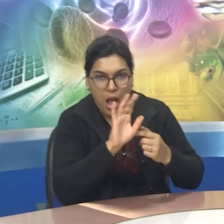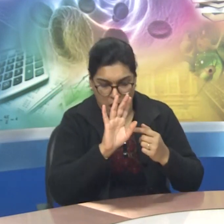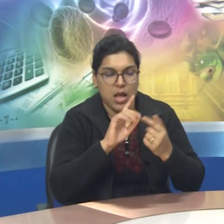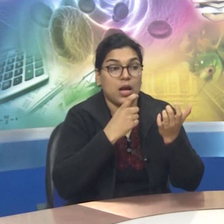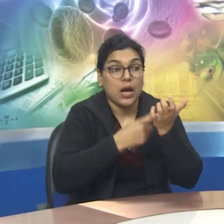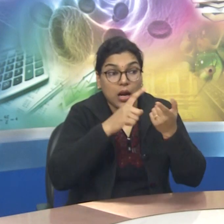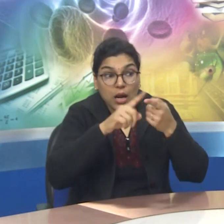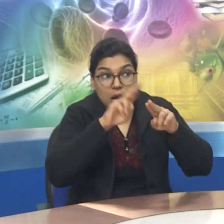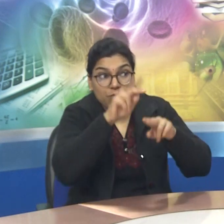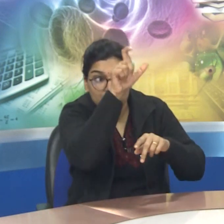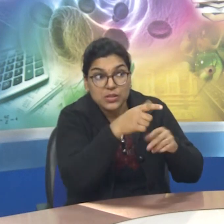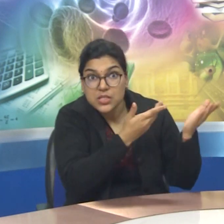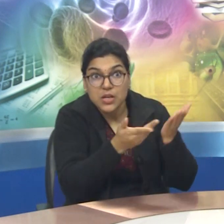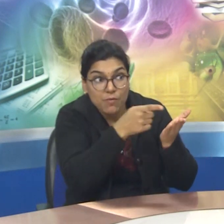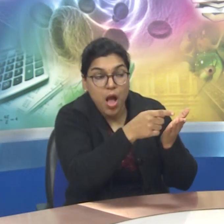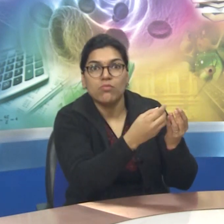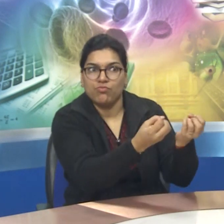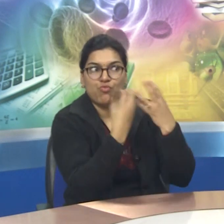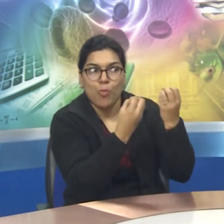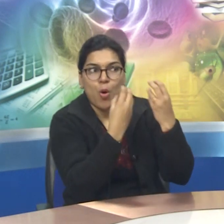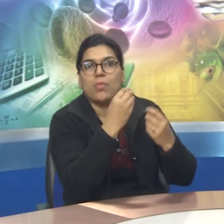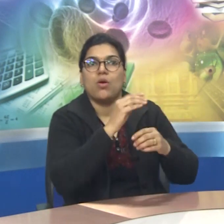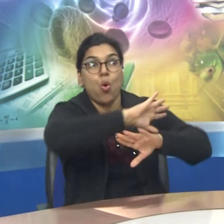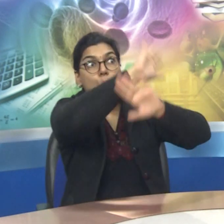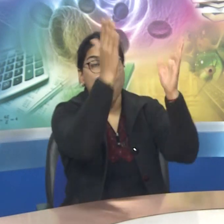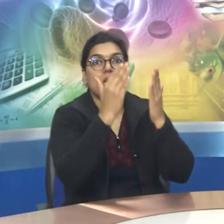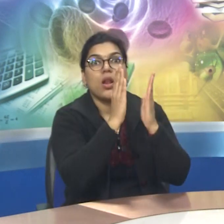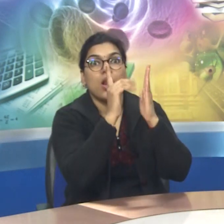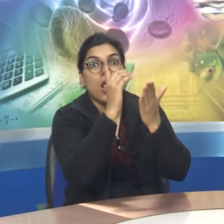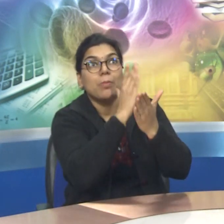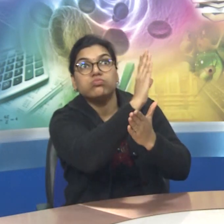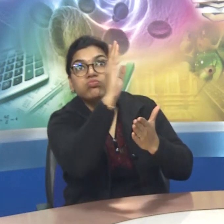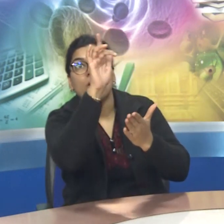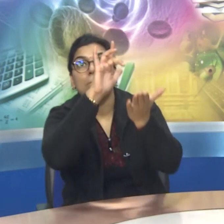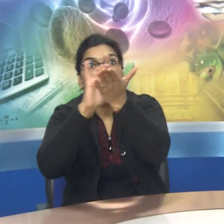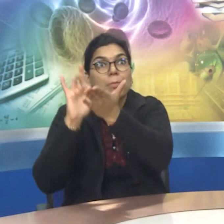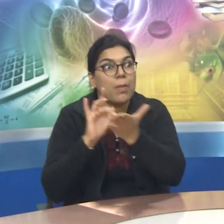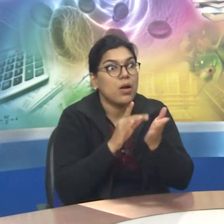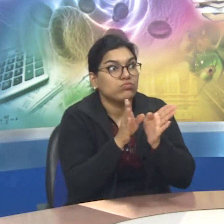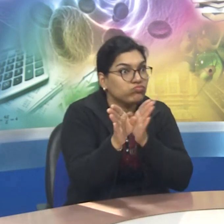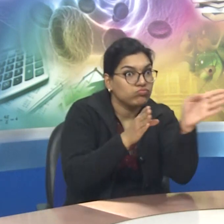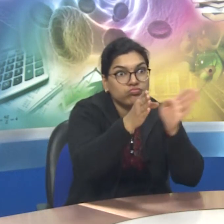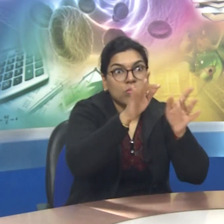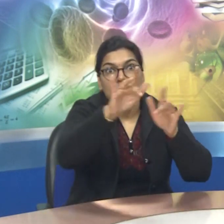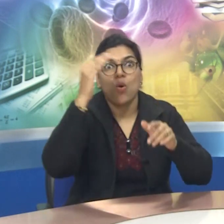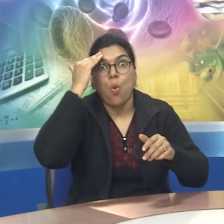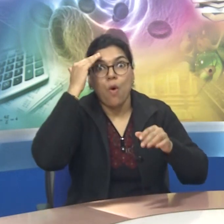manner. The message, "Save the time of the reader," makes all